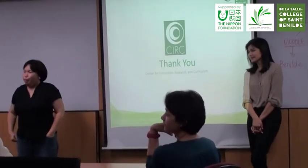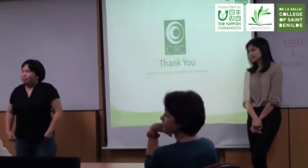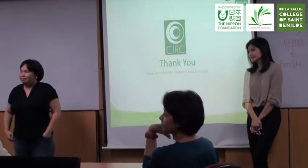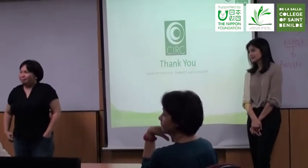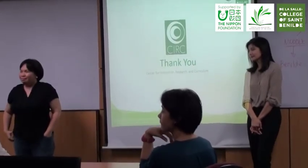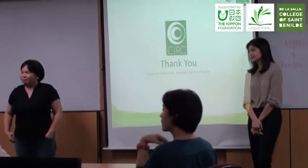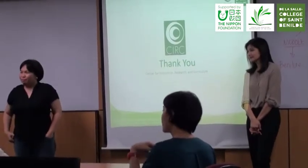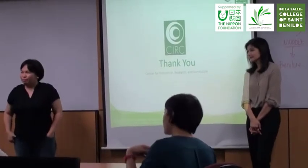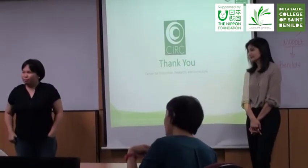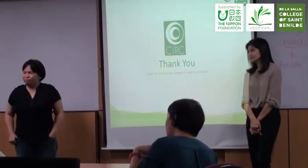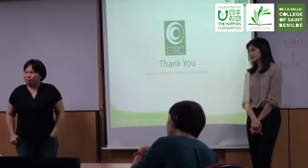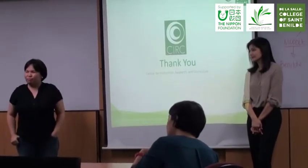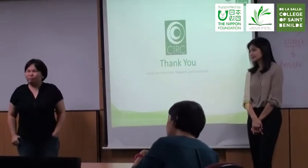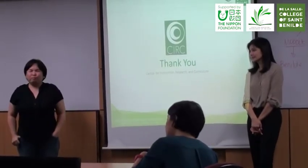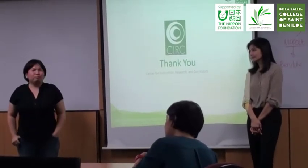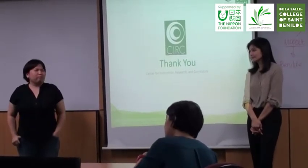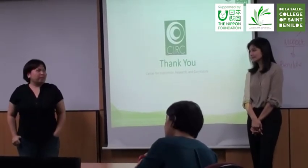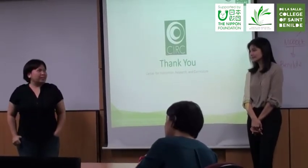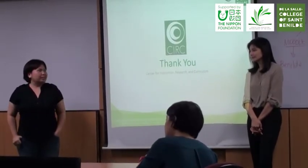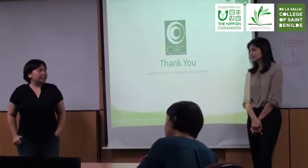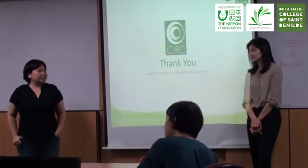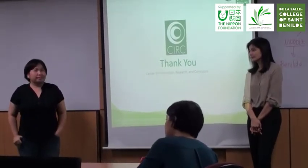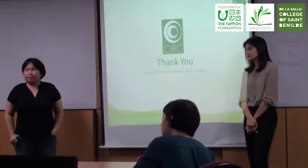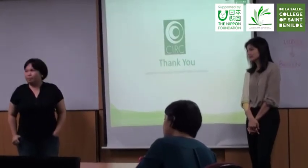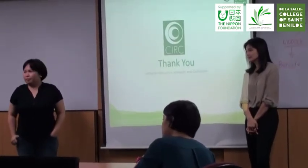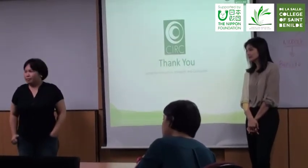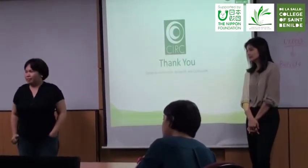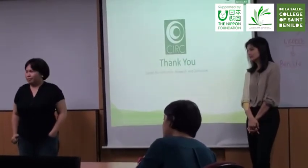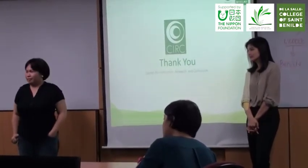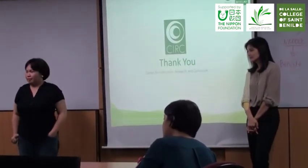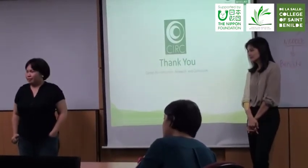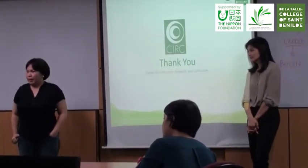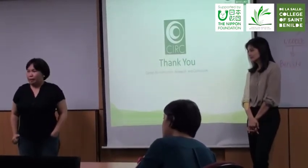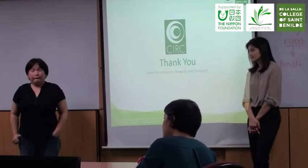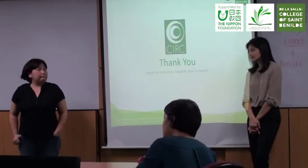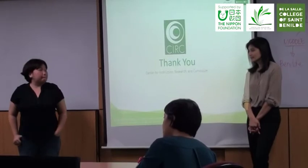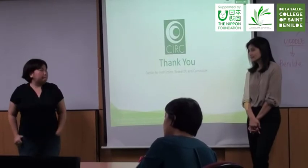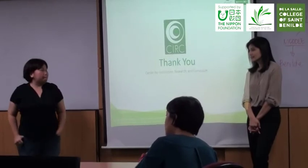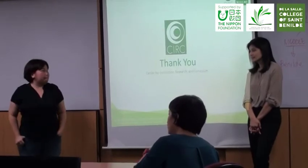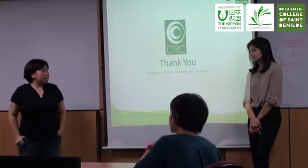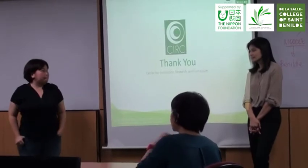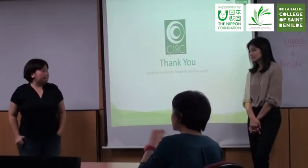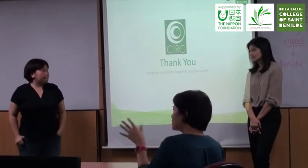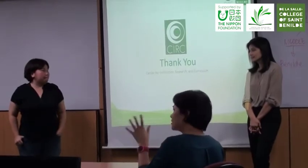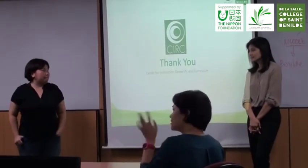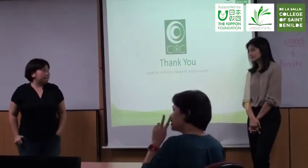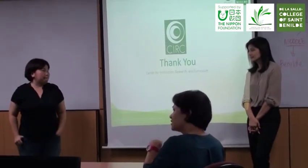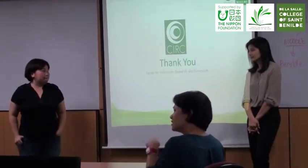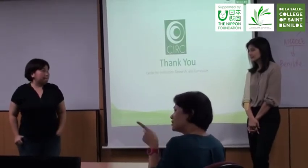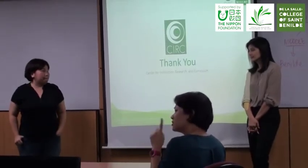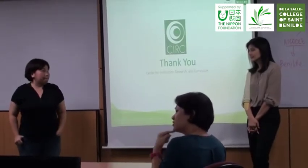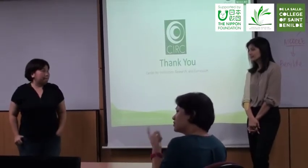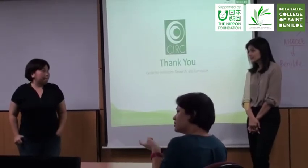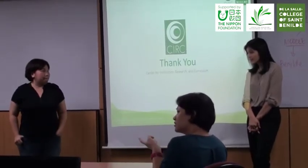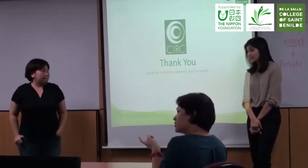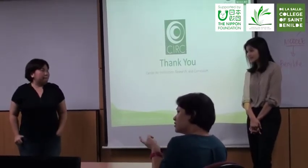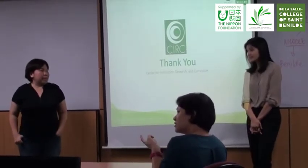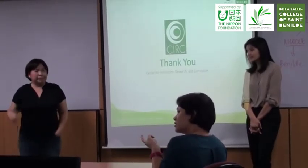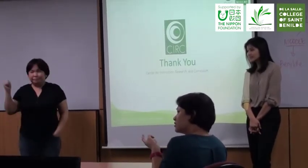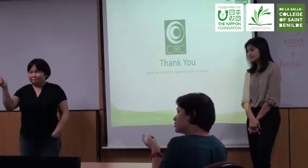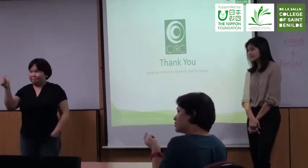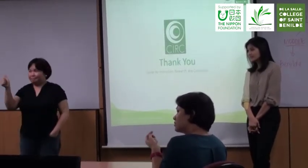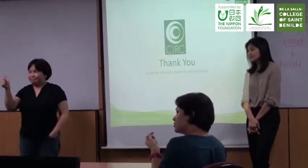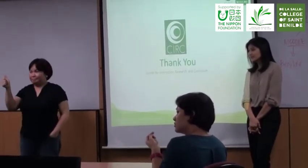Now, for example, if the teacher asks is absent, can you use the Untitled online to have like a online class?